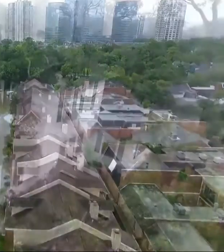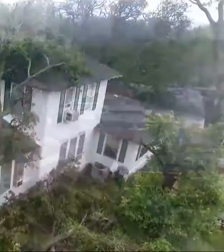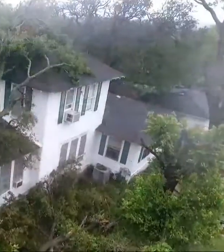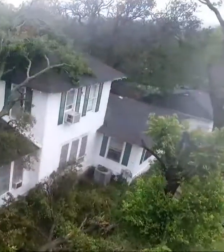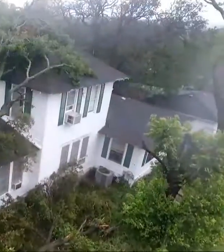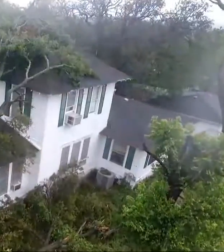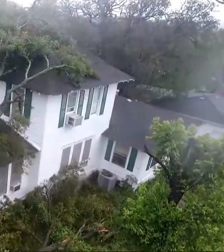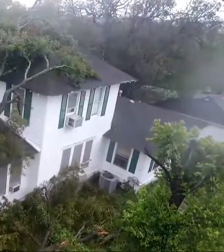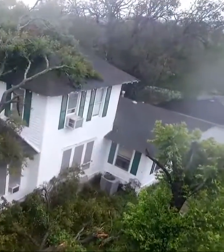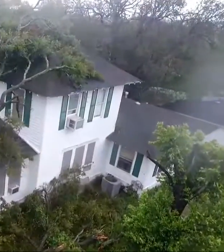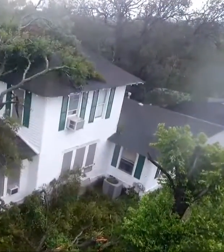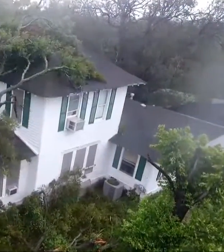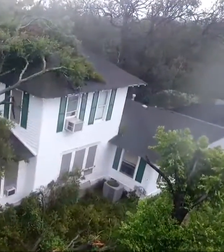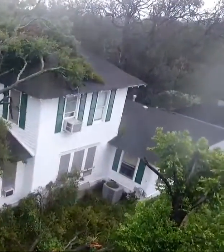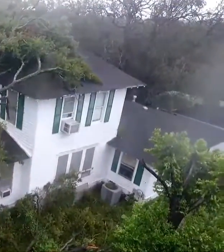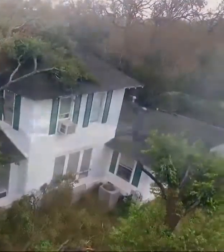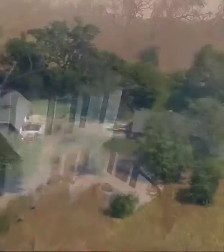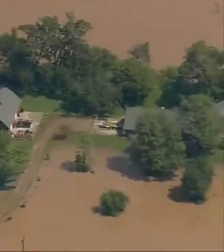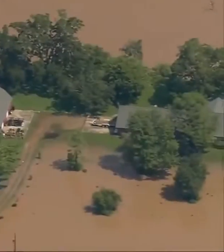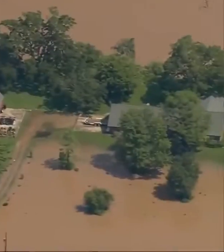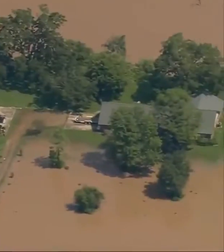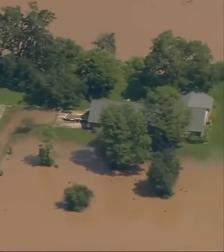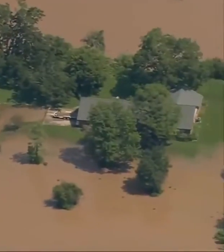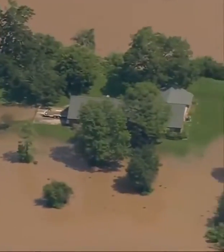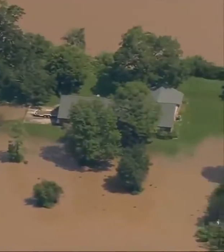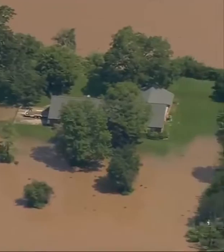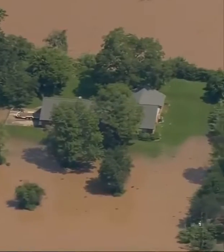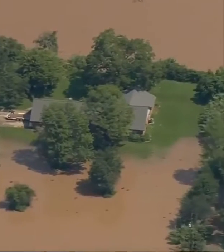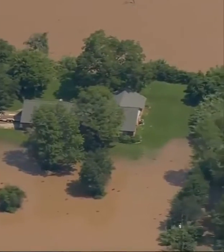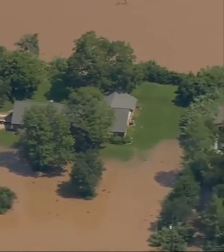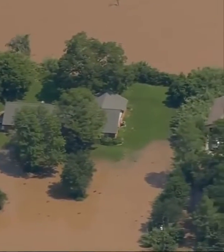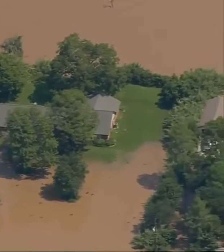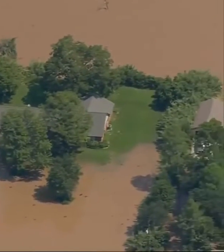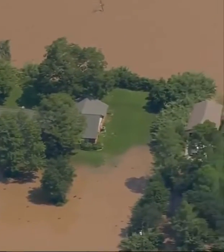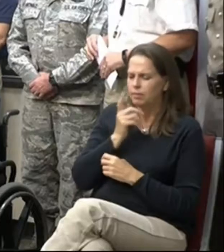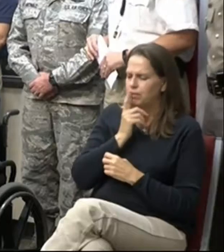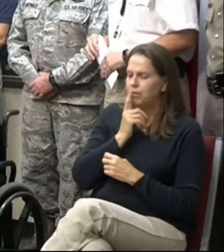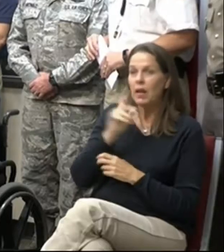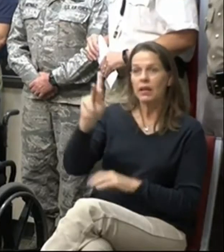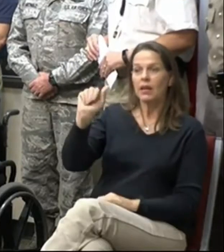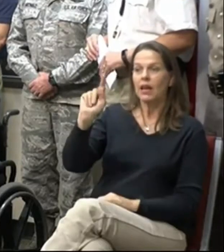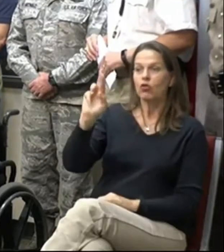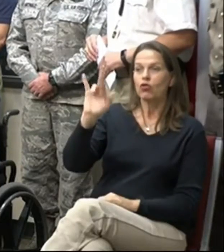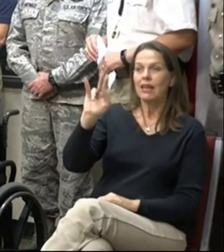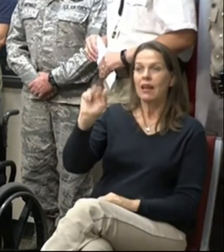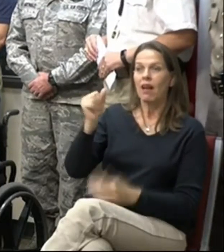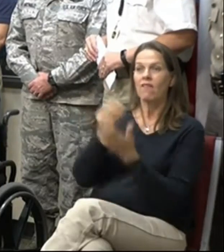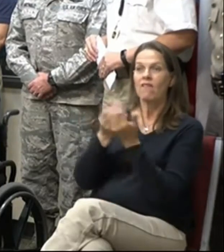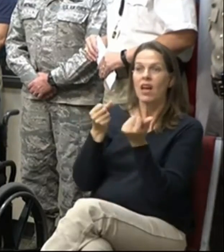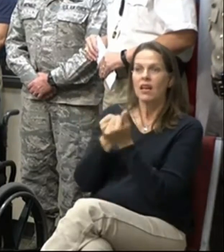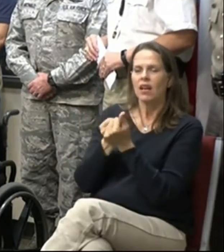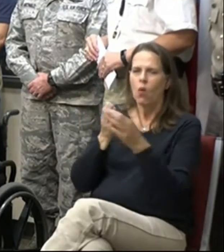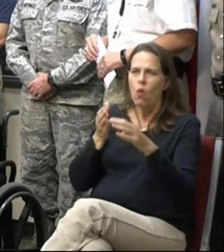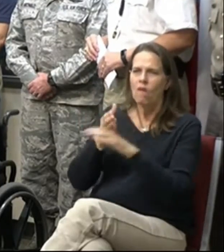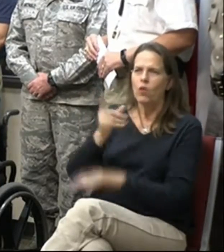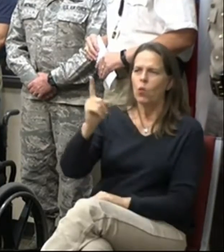now making it clear they expect federal funds to fill the gap my recollection is that the Katrina funding was well